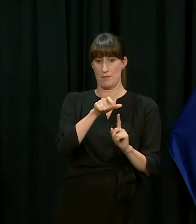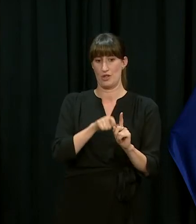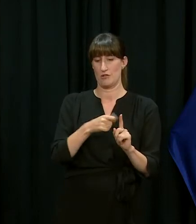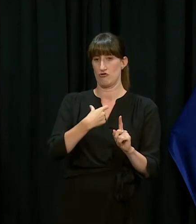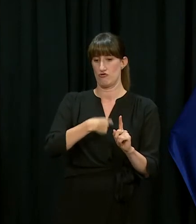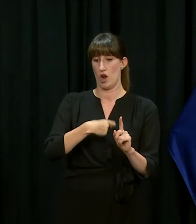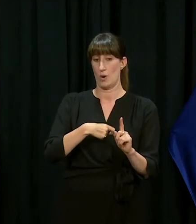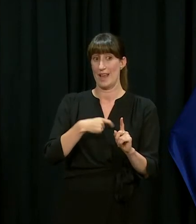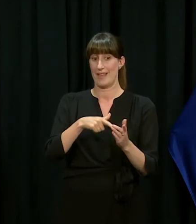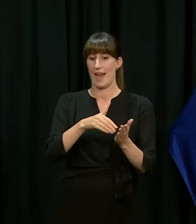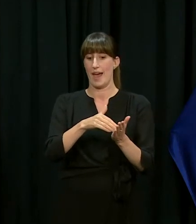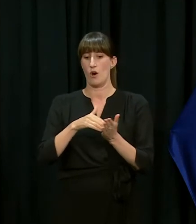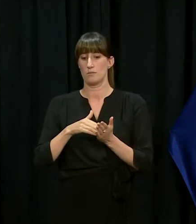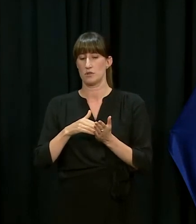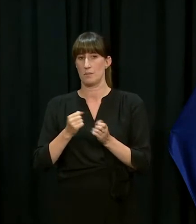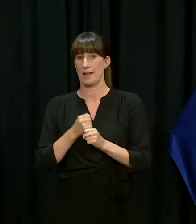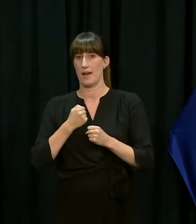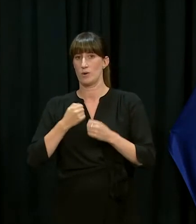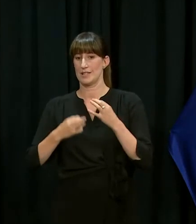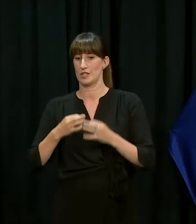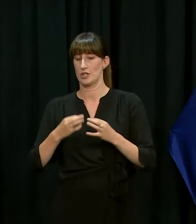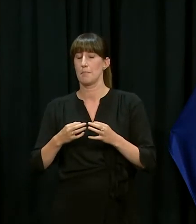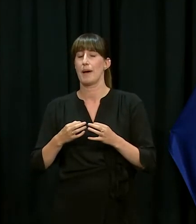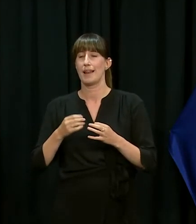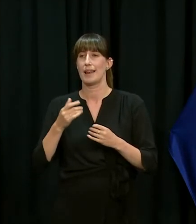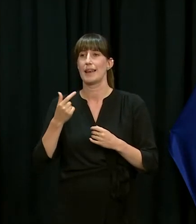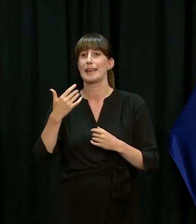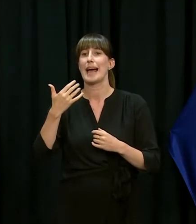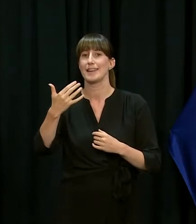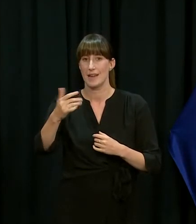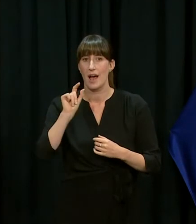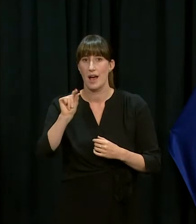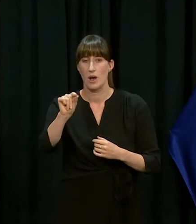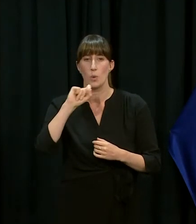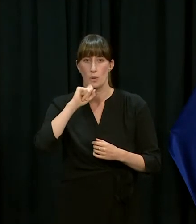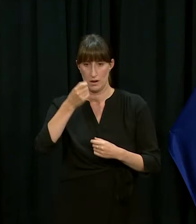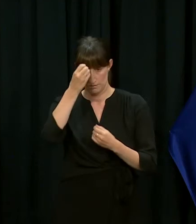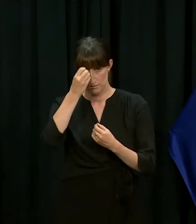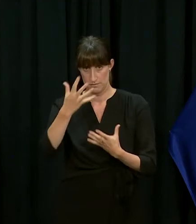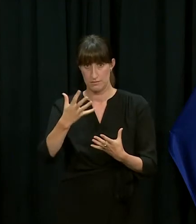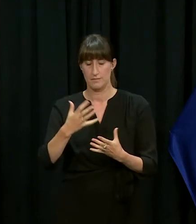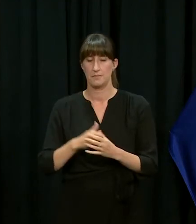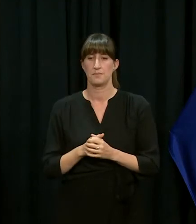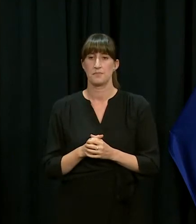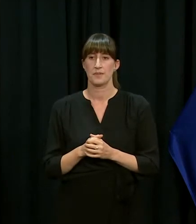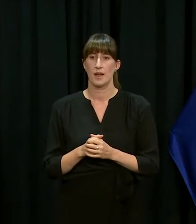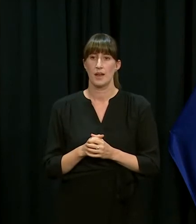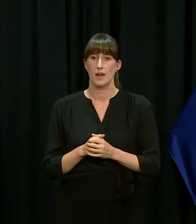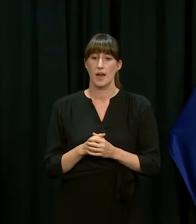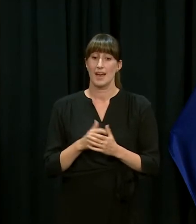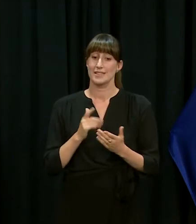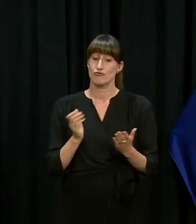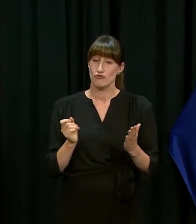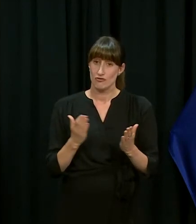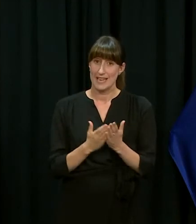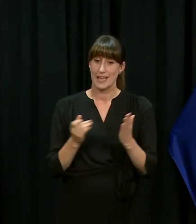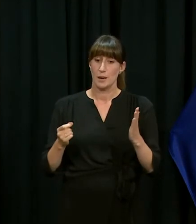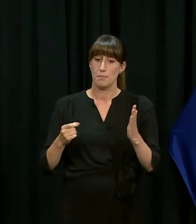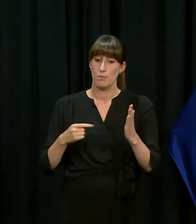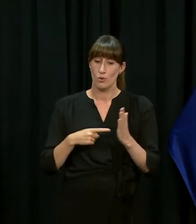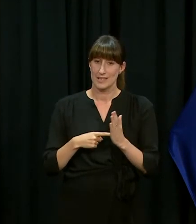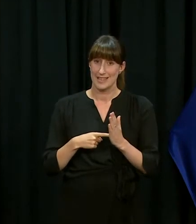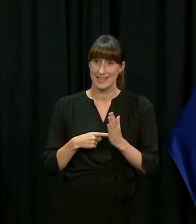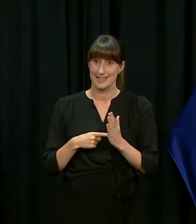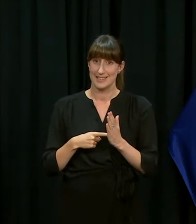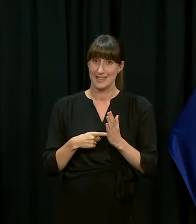the decision, but we will release that information. What I do want to say, and I make no apologies for this, is It is important that we have had the opportunity to